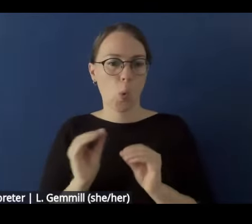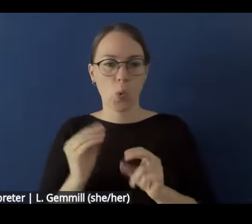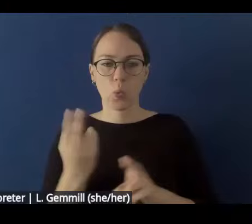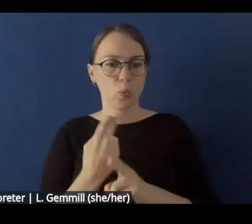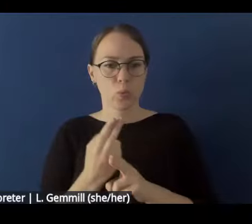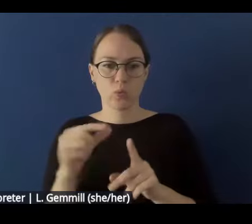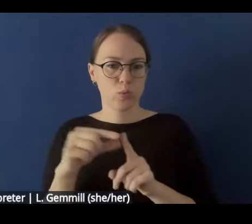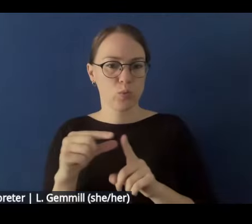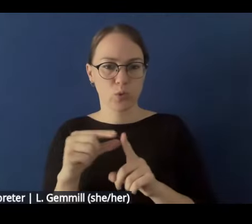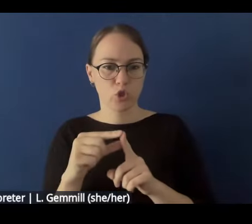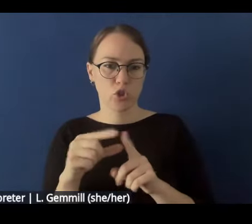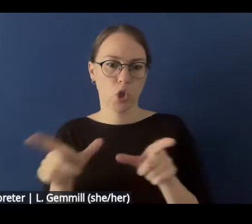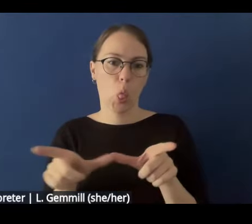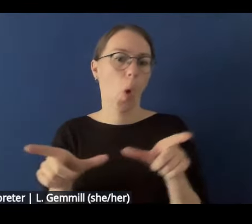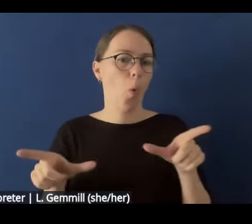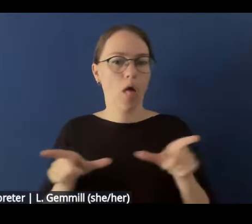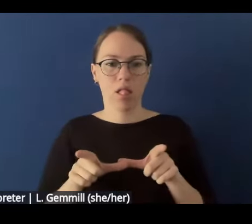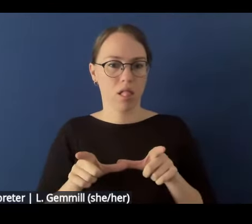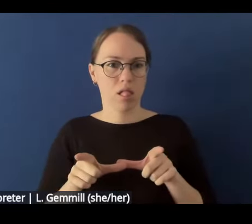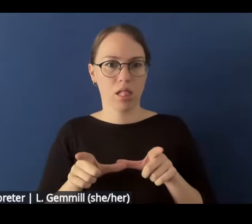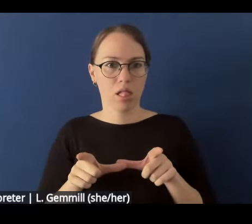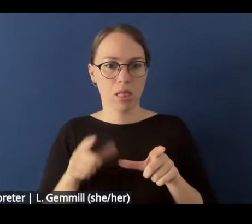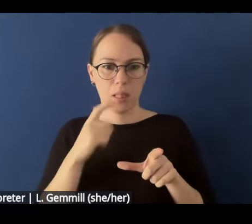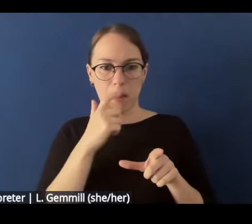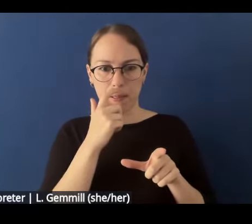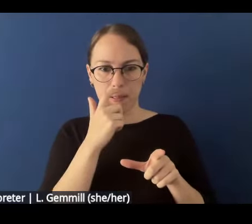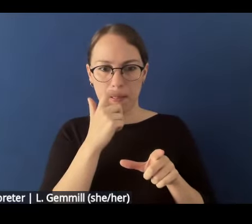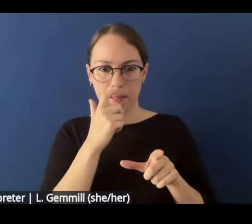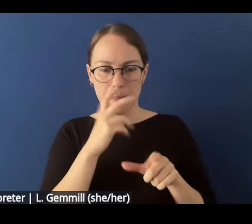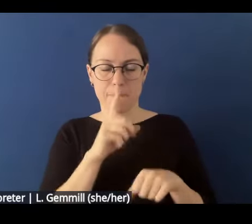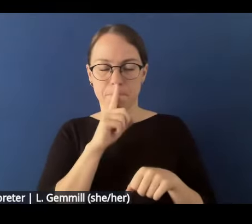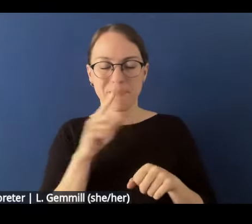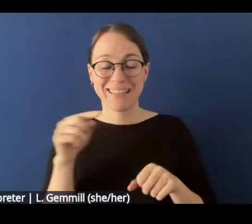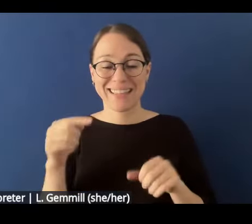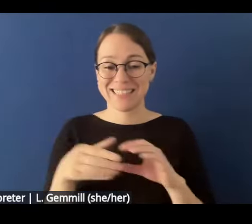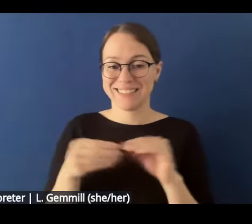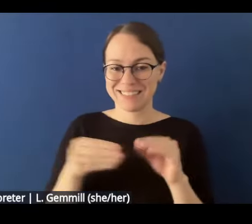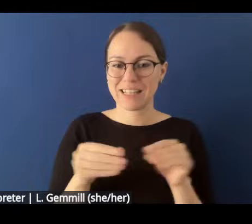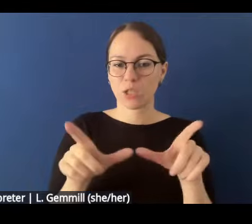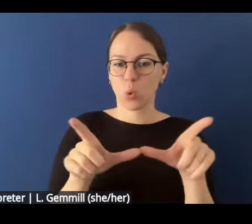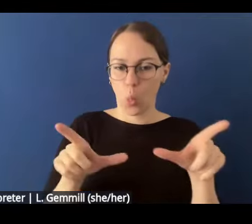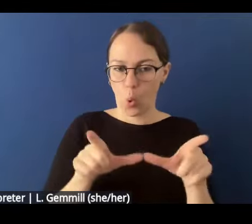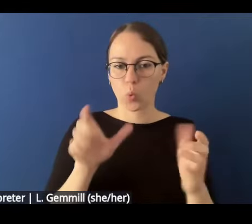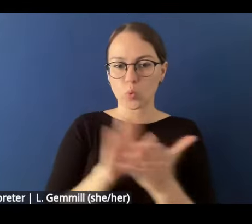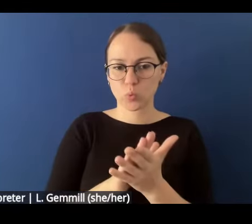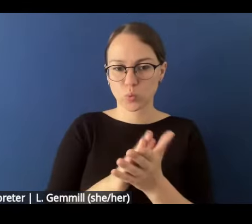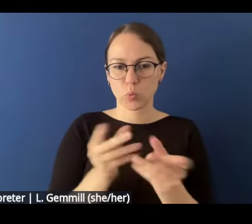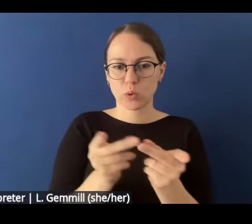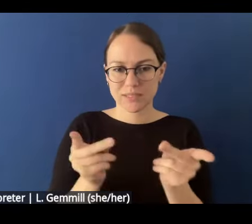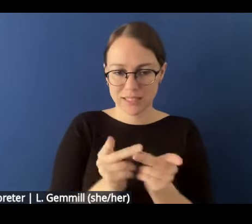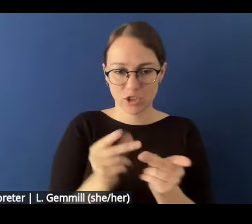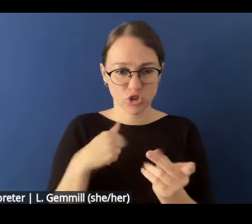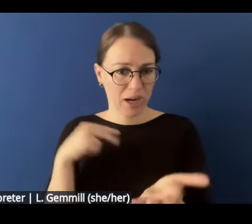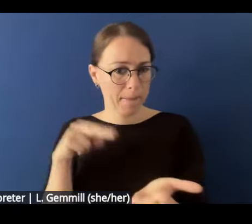local, it says local school district. I'm looking on the front page of the petition submitted on June